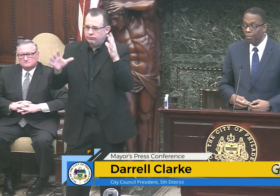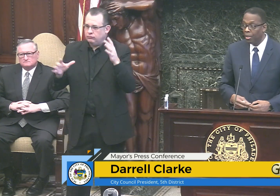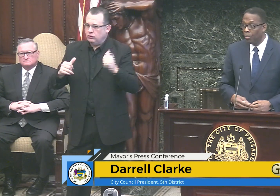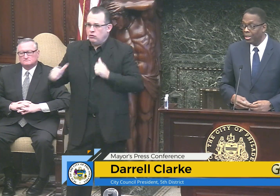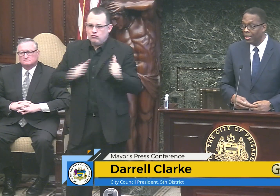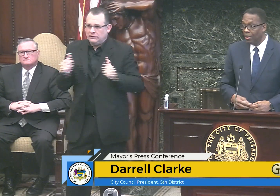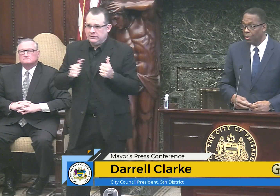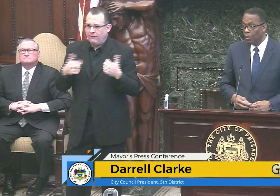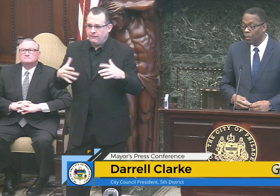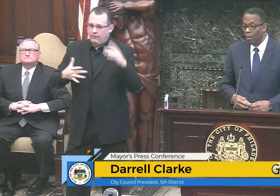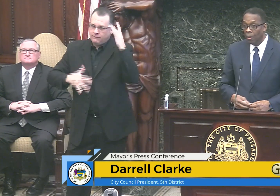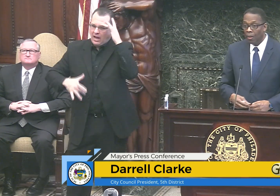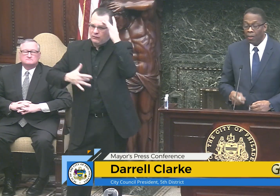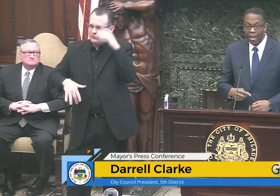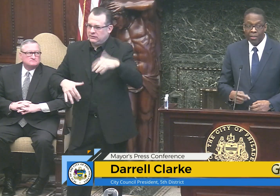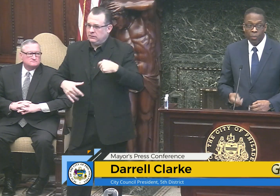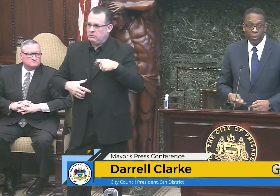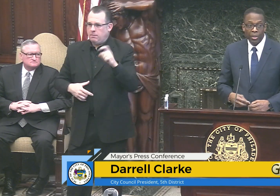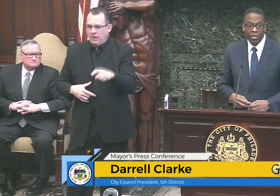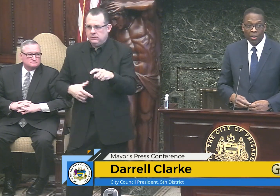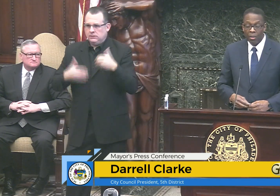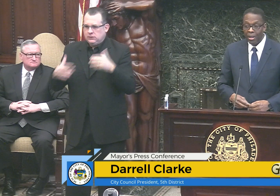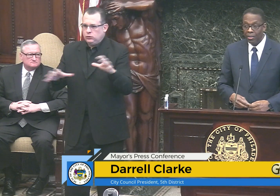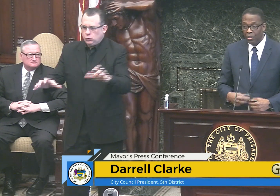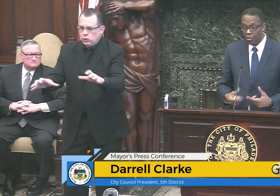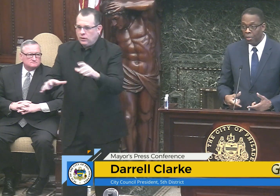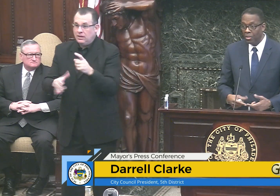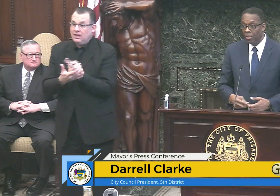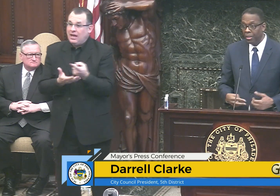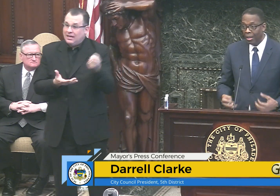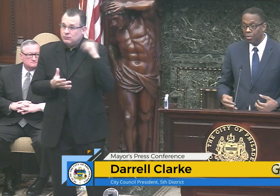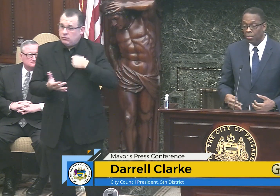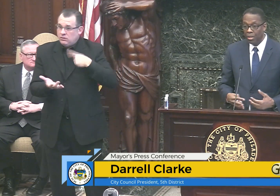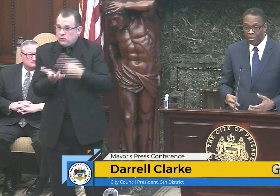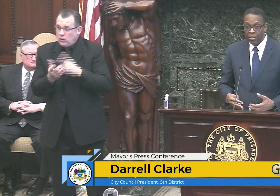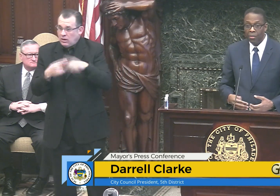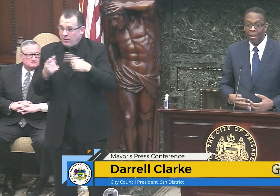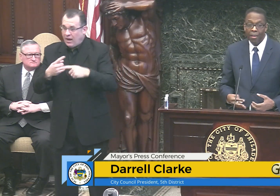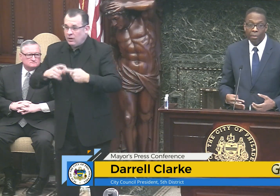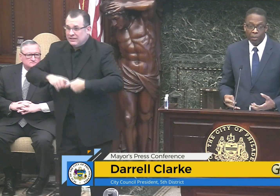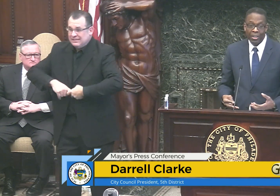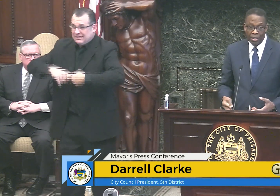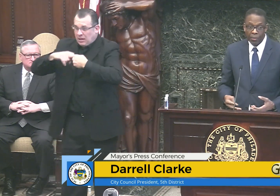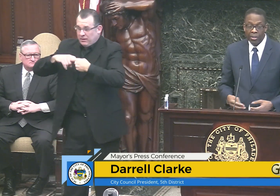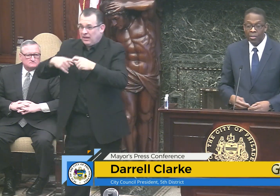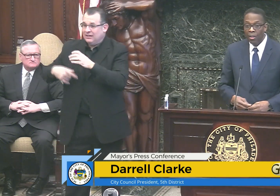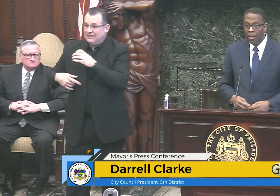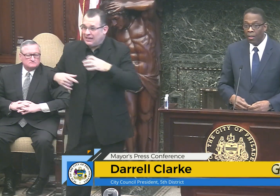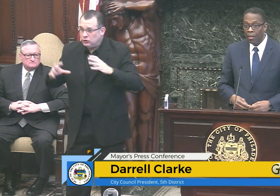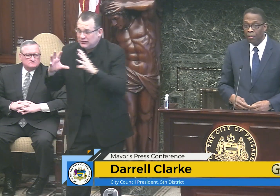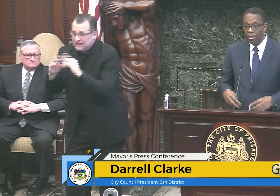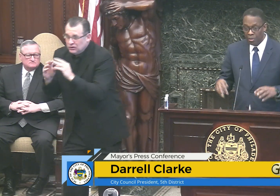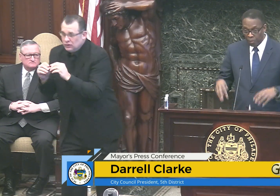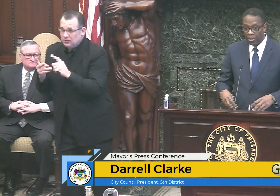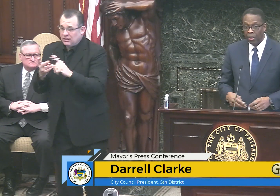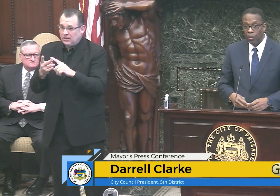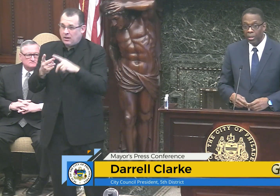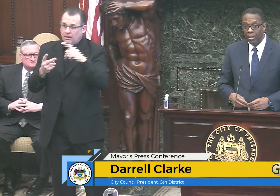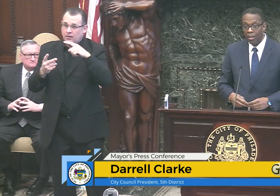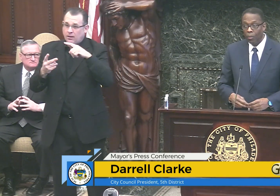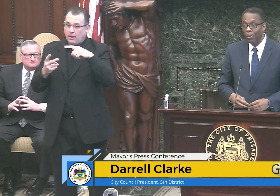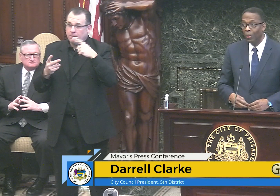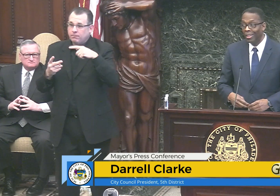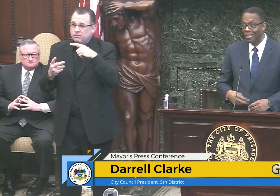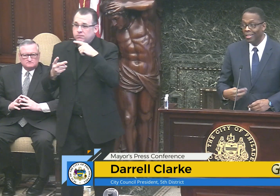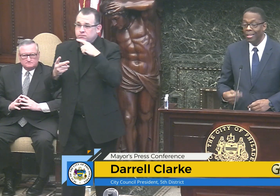clearly something that we need to do. Last week, we talked about the suspension of council sessions and public hearings. For this particular